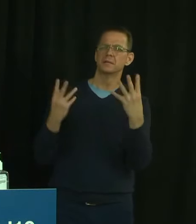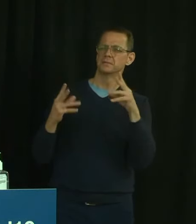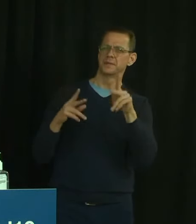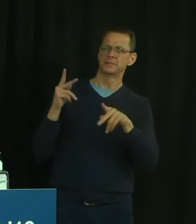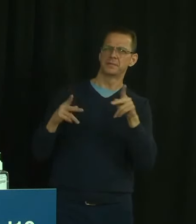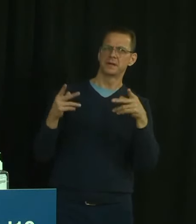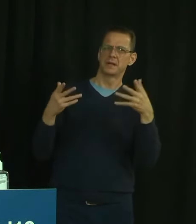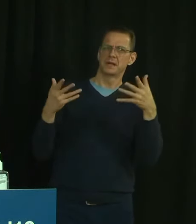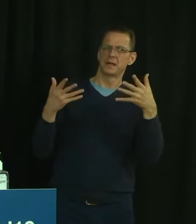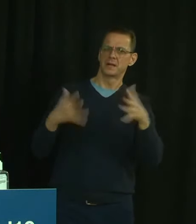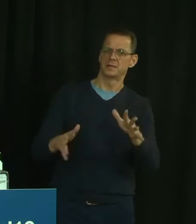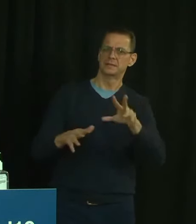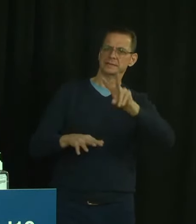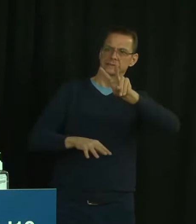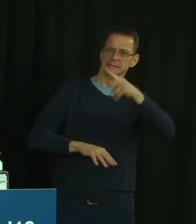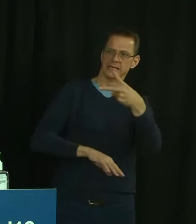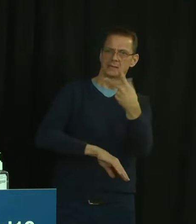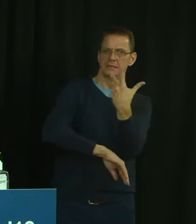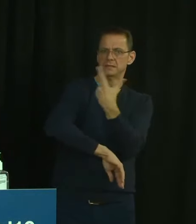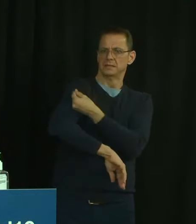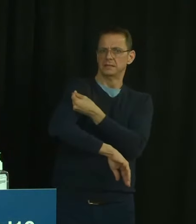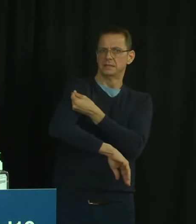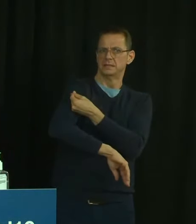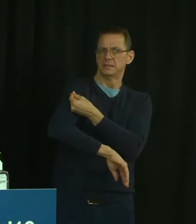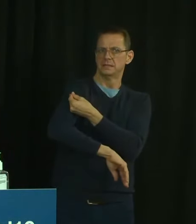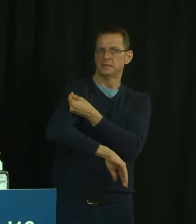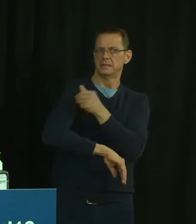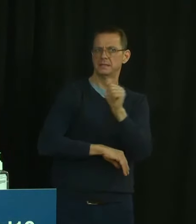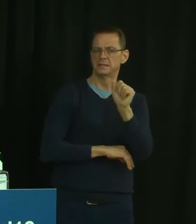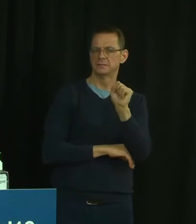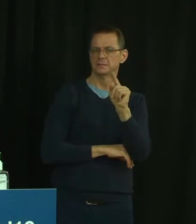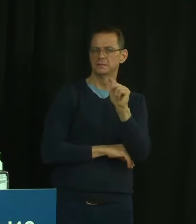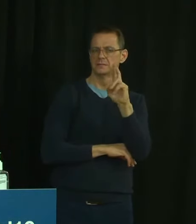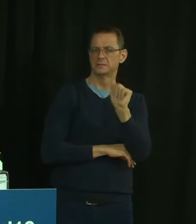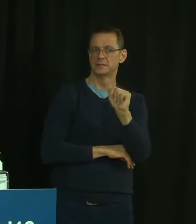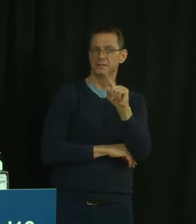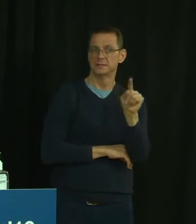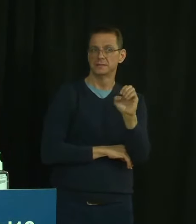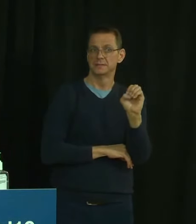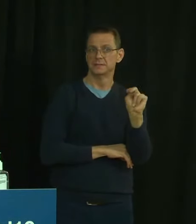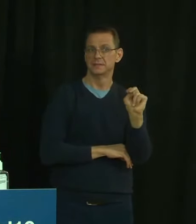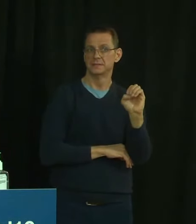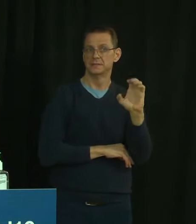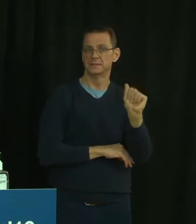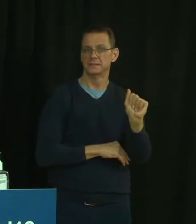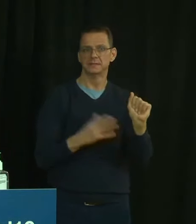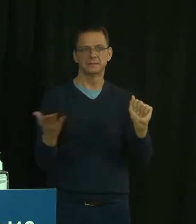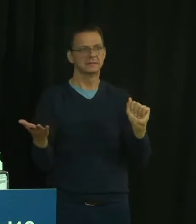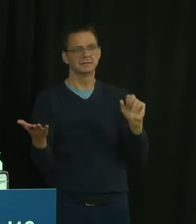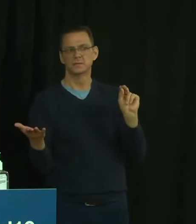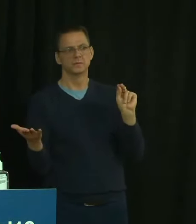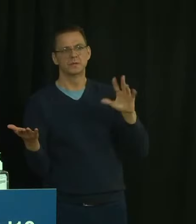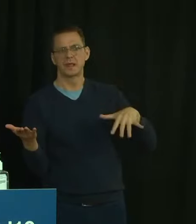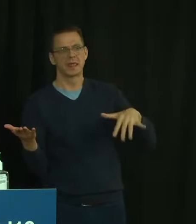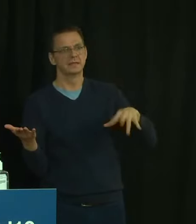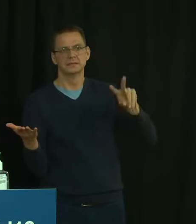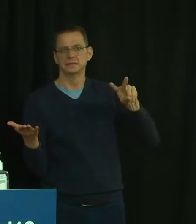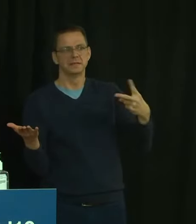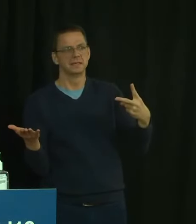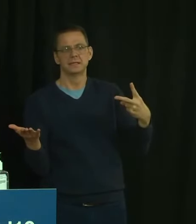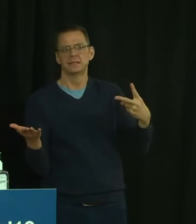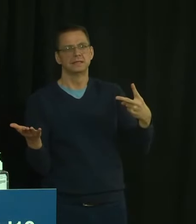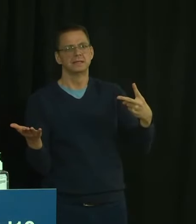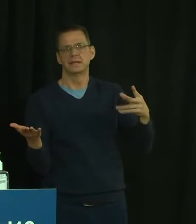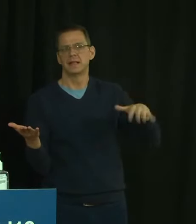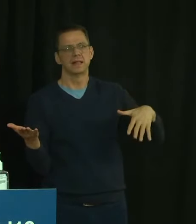dose? No one has had a second dose with AstraZeneca, as we only just began offering this vaccine several weeks ago. And so